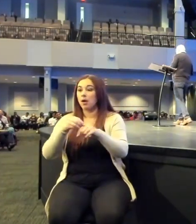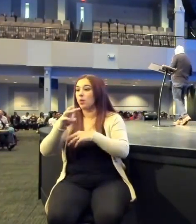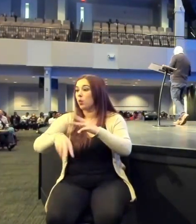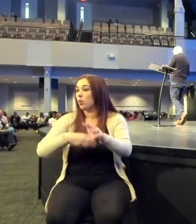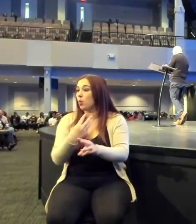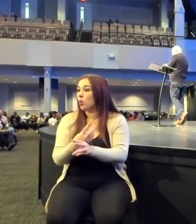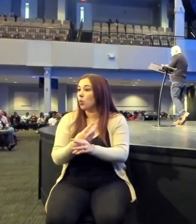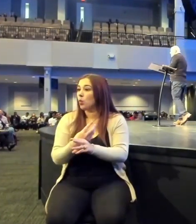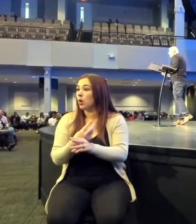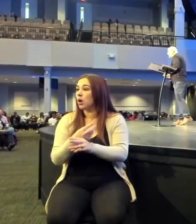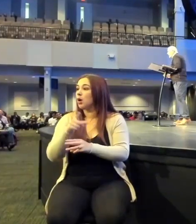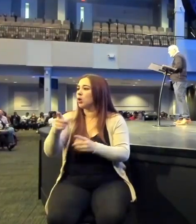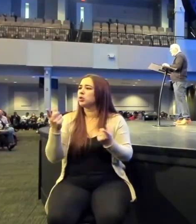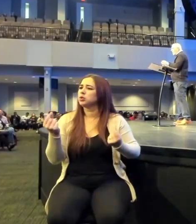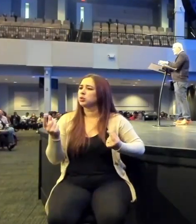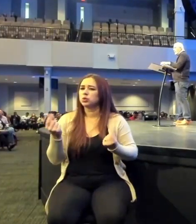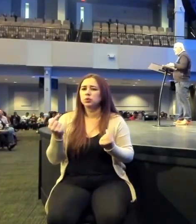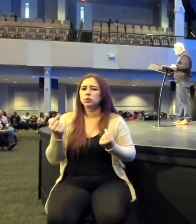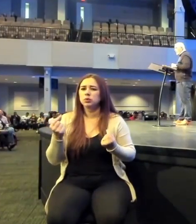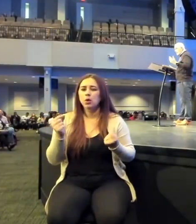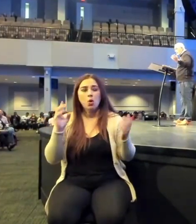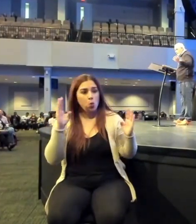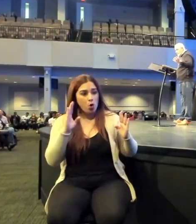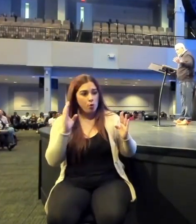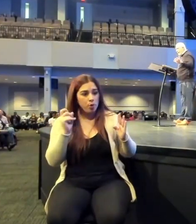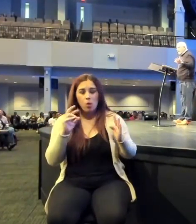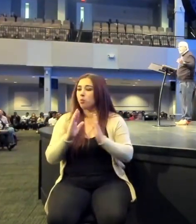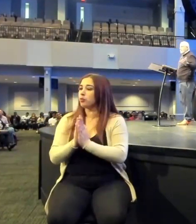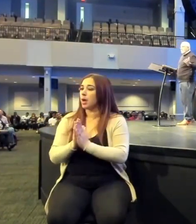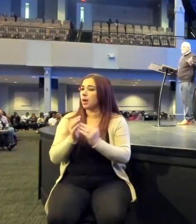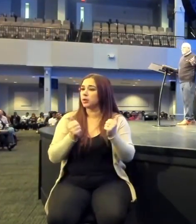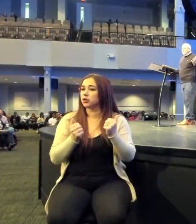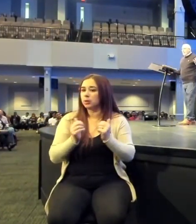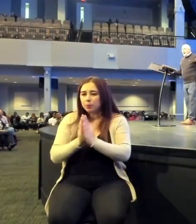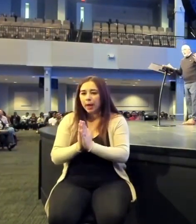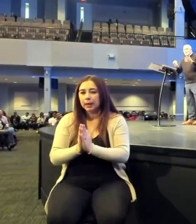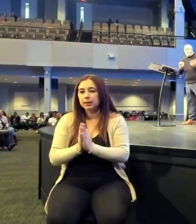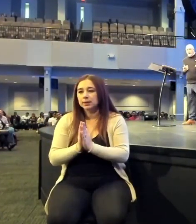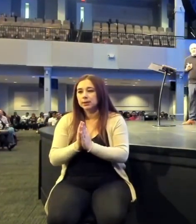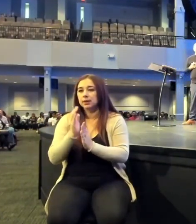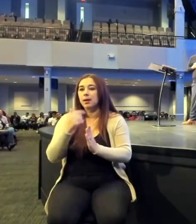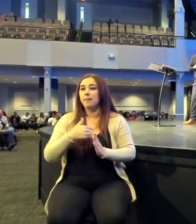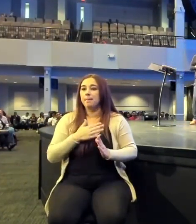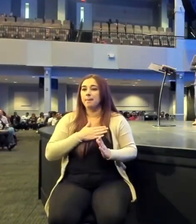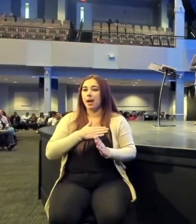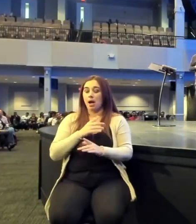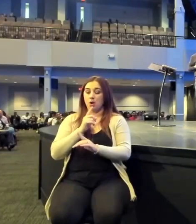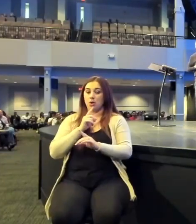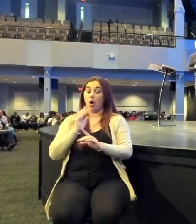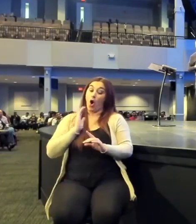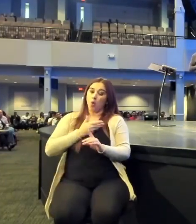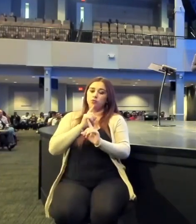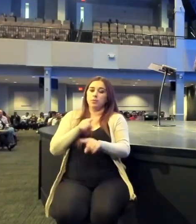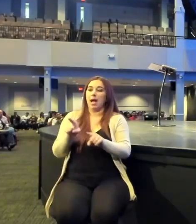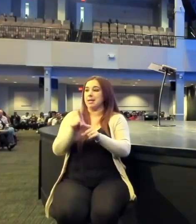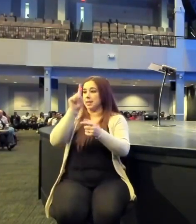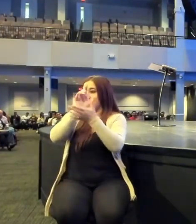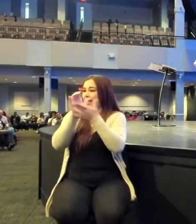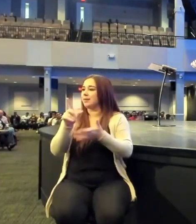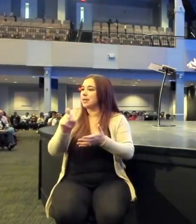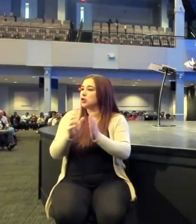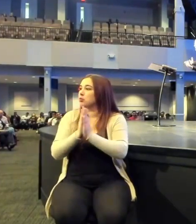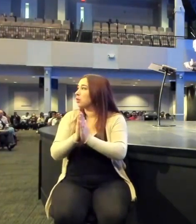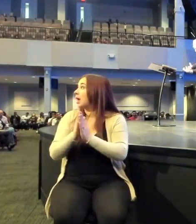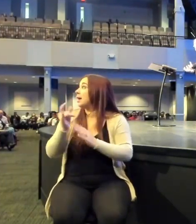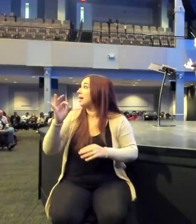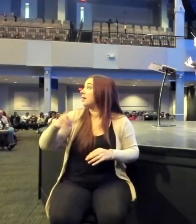world around you, what should you do? Worry or pray. Our response as believers is to pray. When you